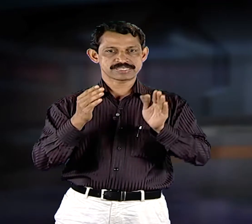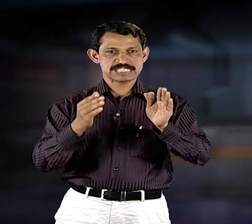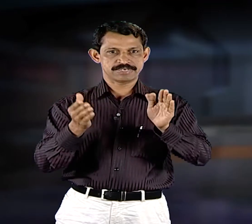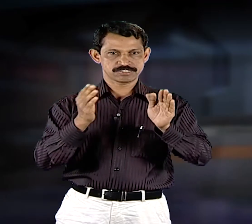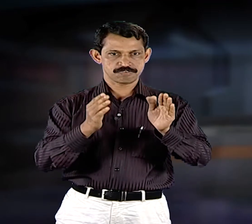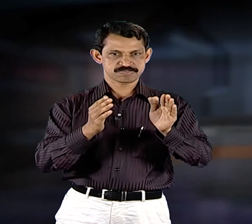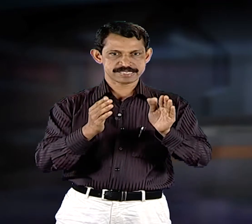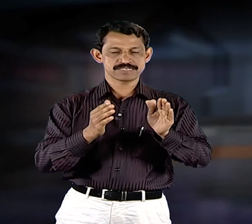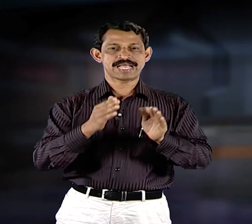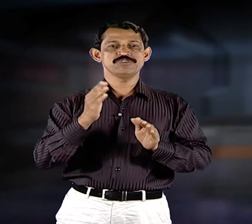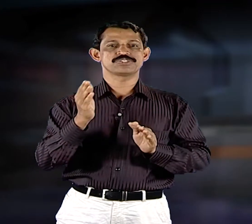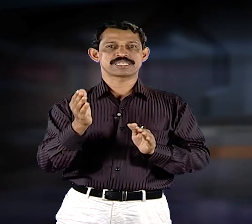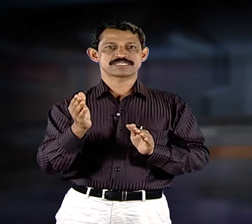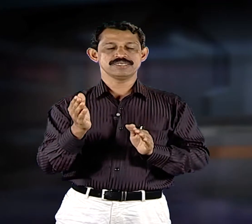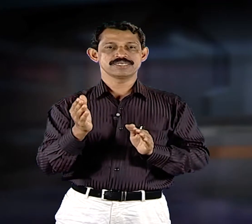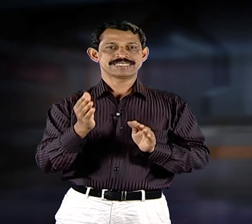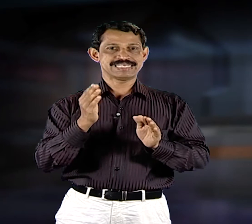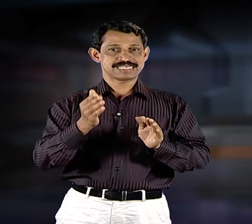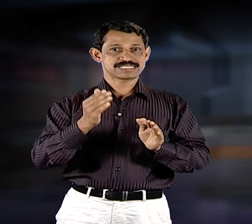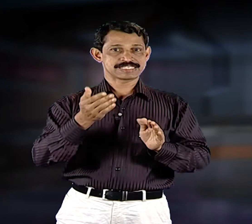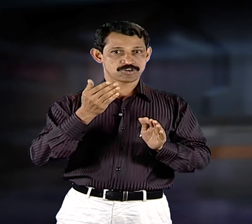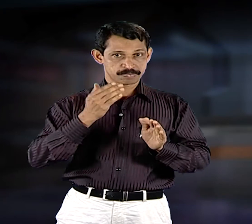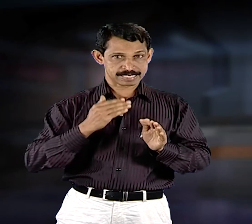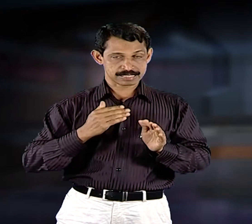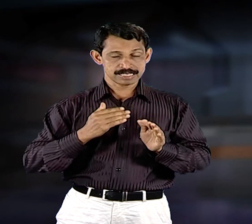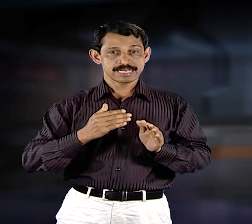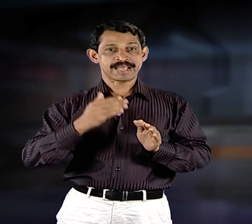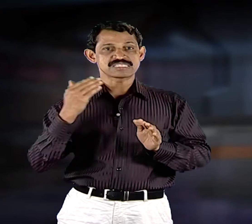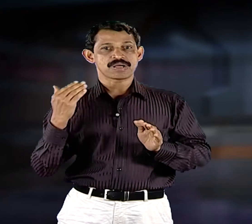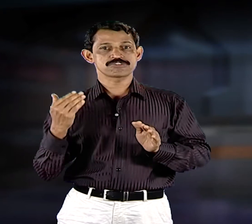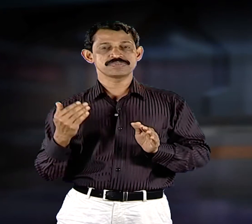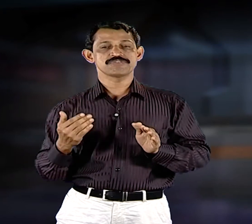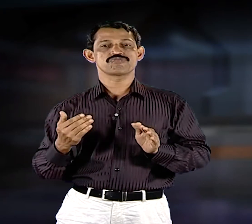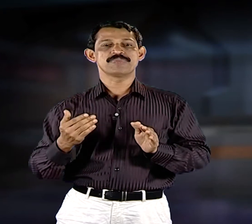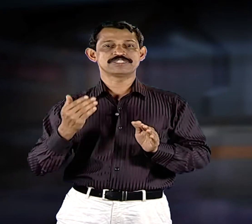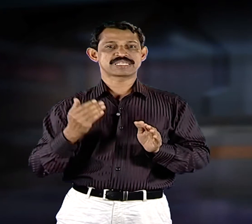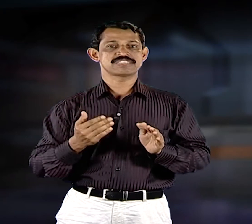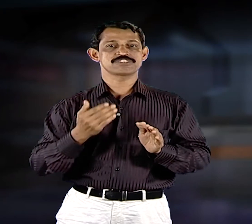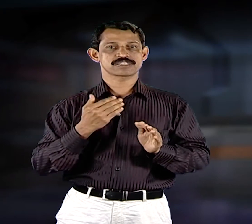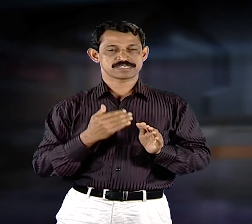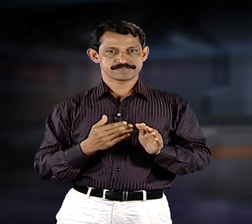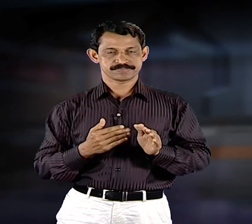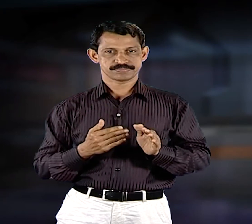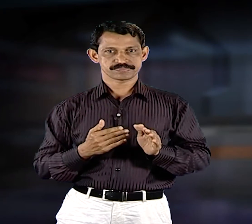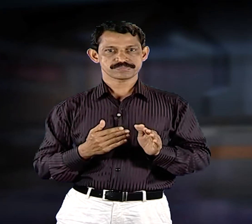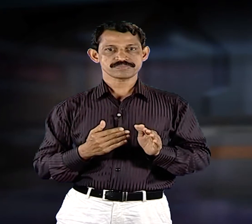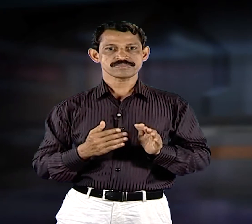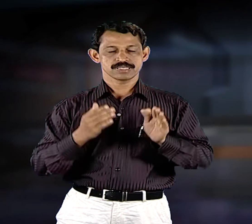effective ways of spreading value education is its incorporation as part of the formal education structure.